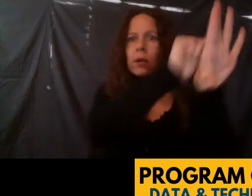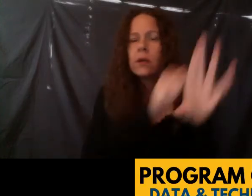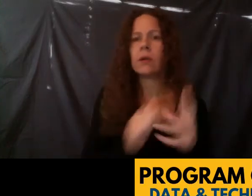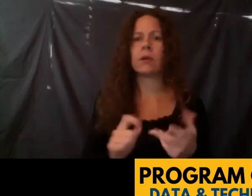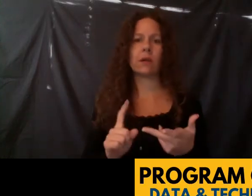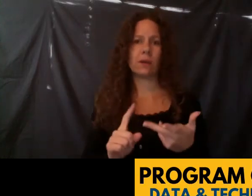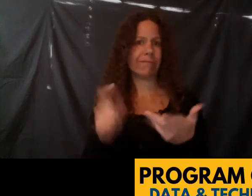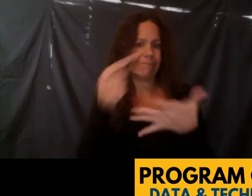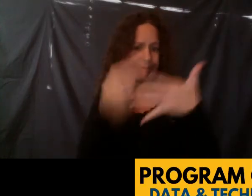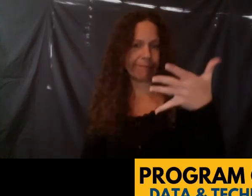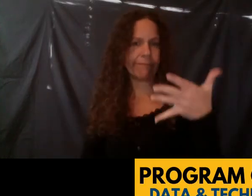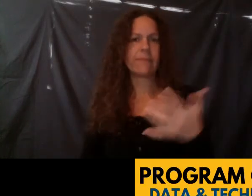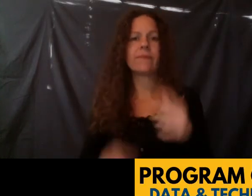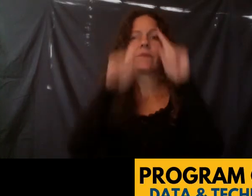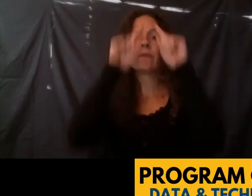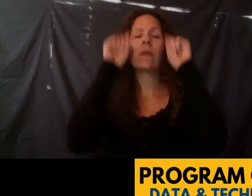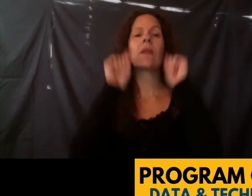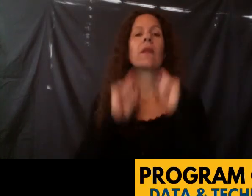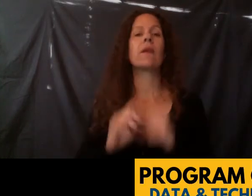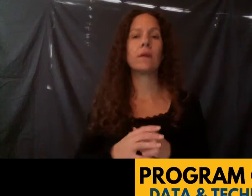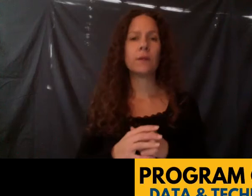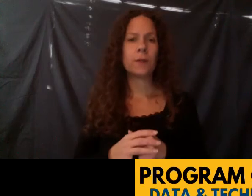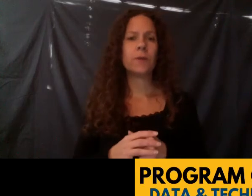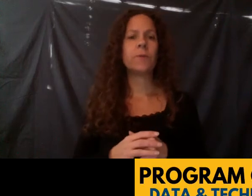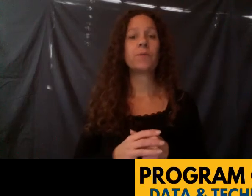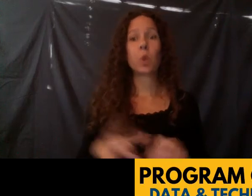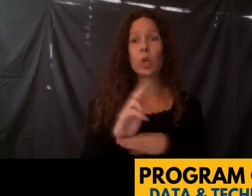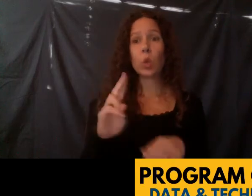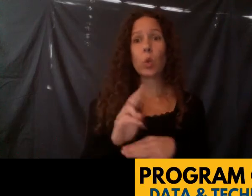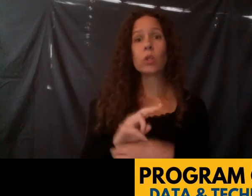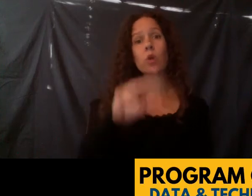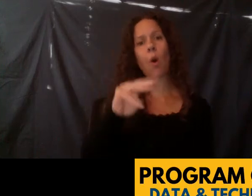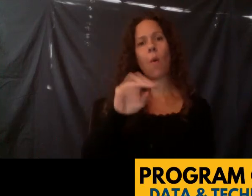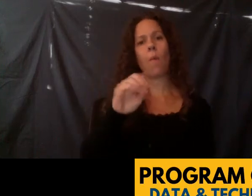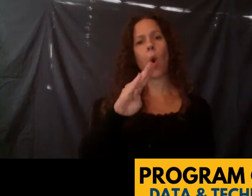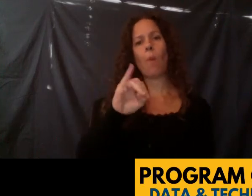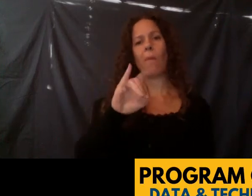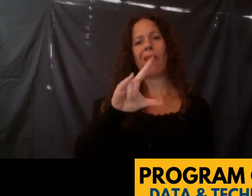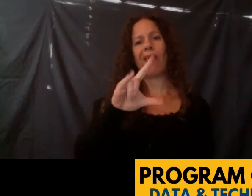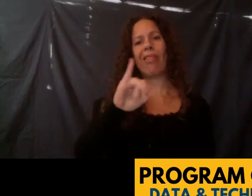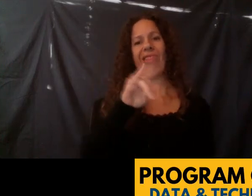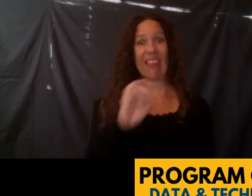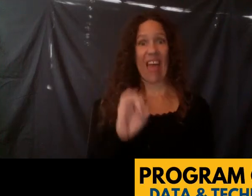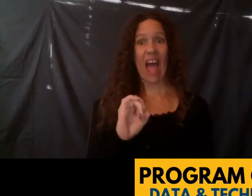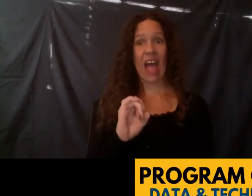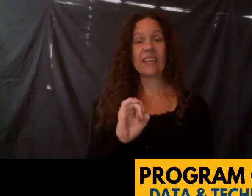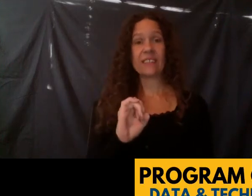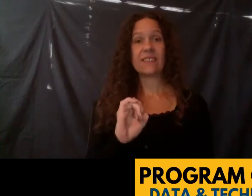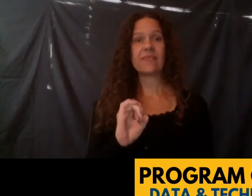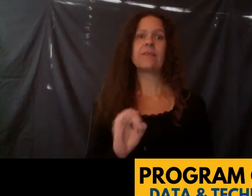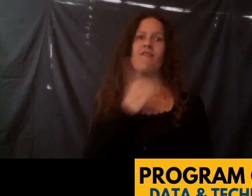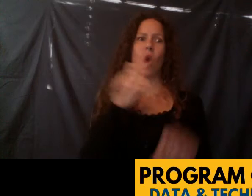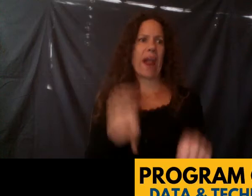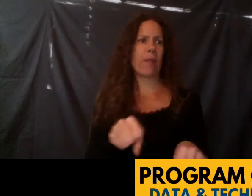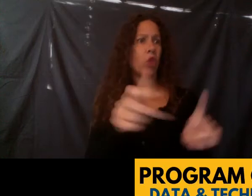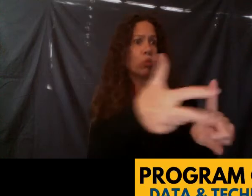and Democratic organizations, along with the coordinated campaign, used Mobilize to sign up, recruit, follow up, and now have the